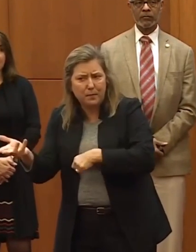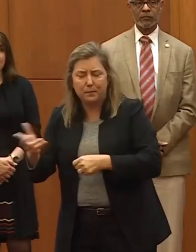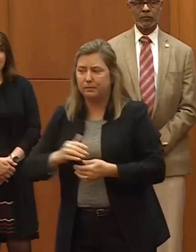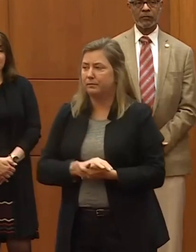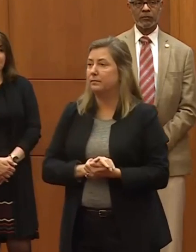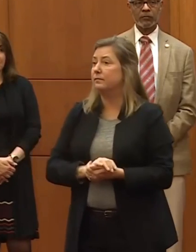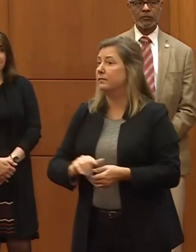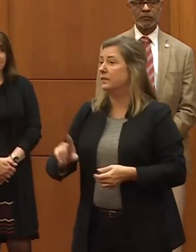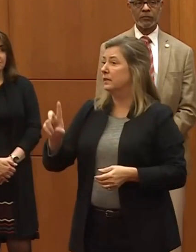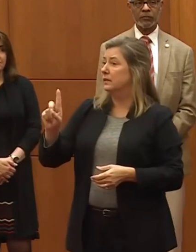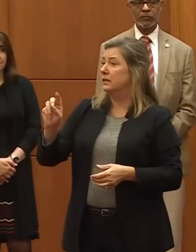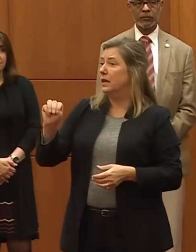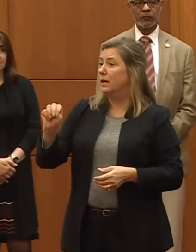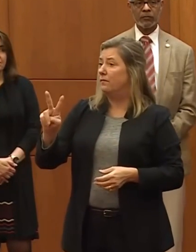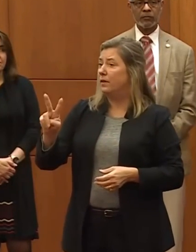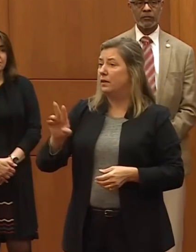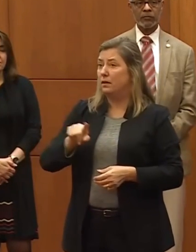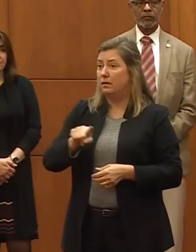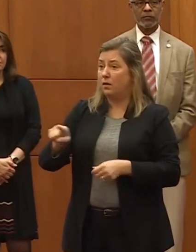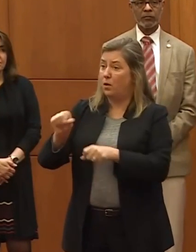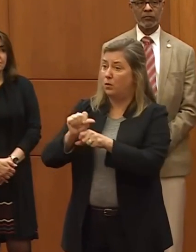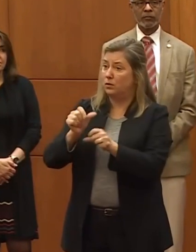the DMV employees,